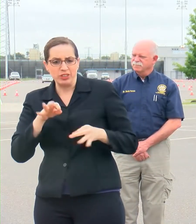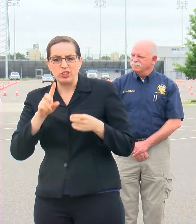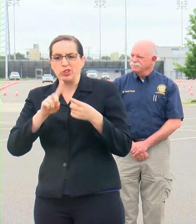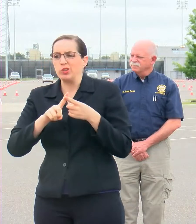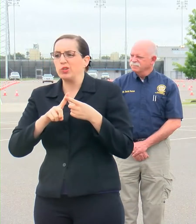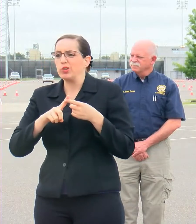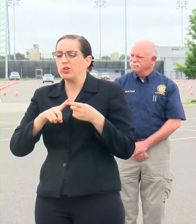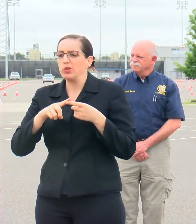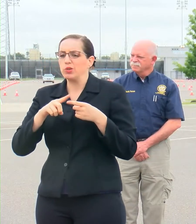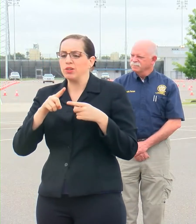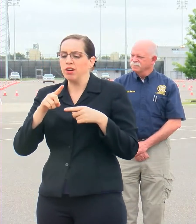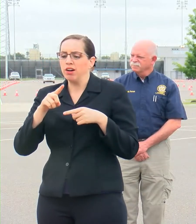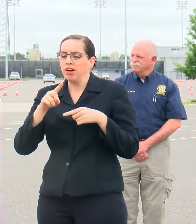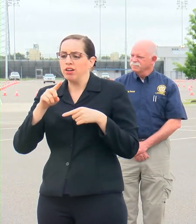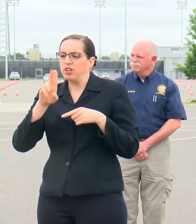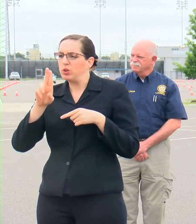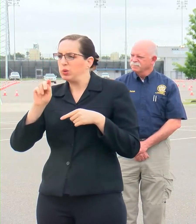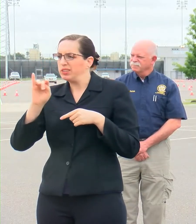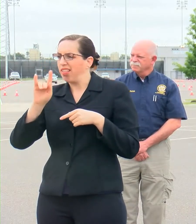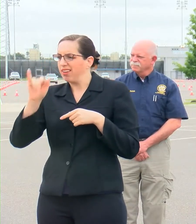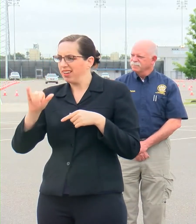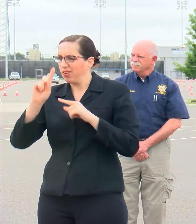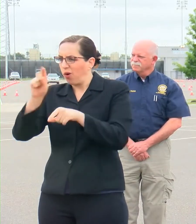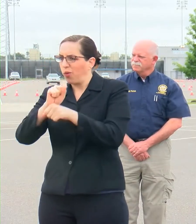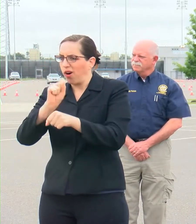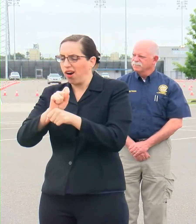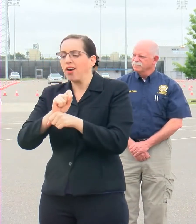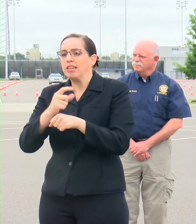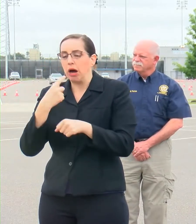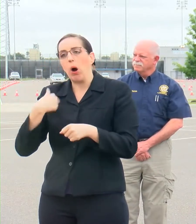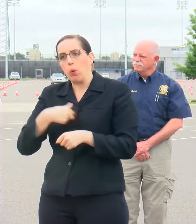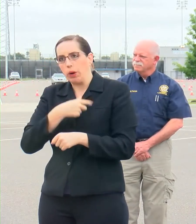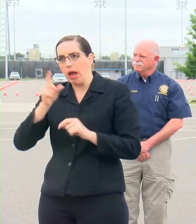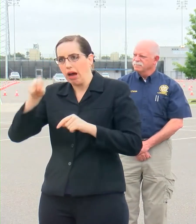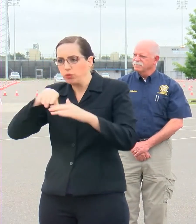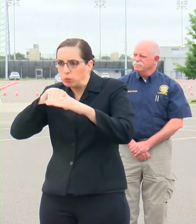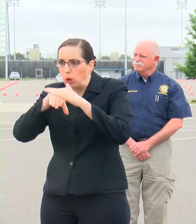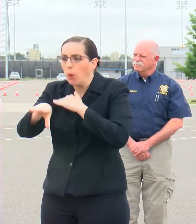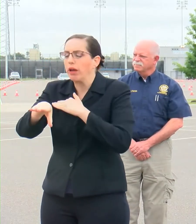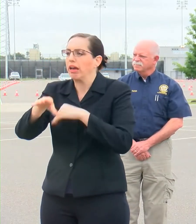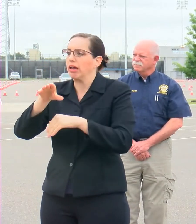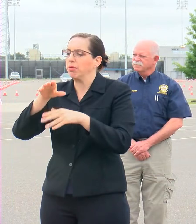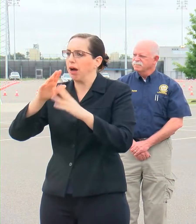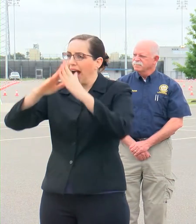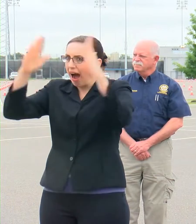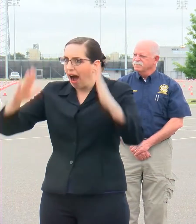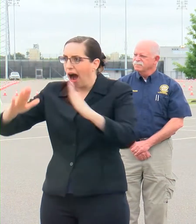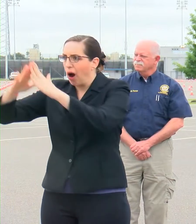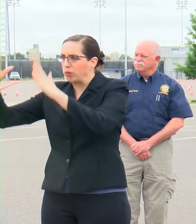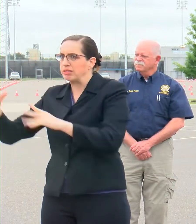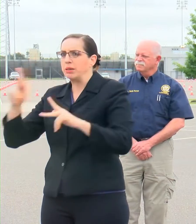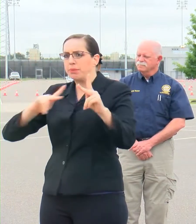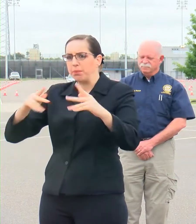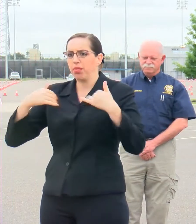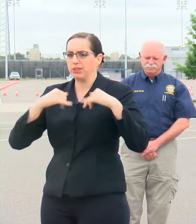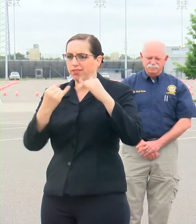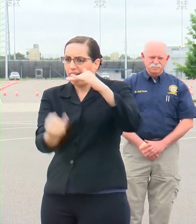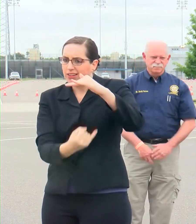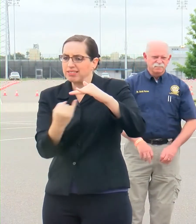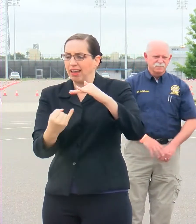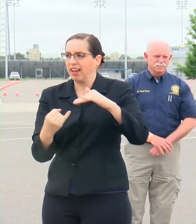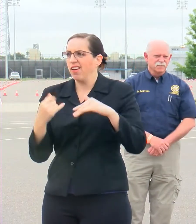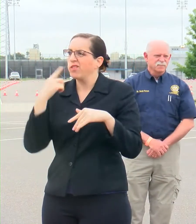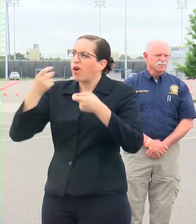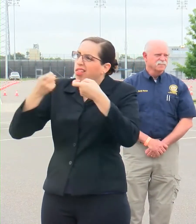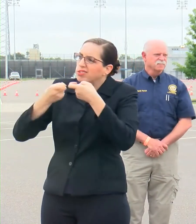going to work right now that say that their work requires them to go inside people's homes where their people or families self-isolating? Can